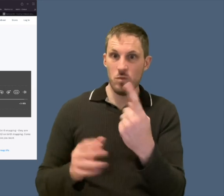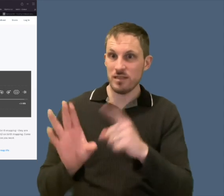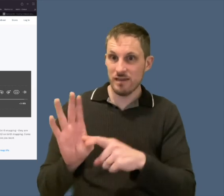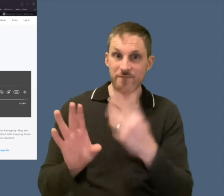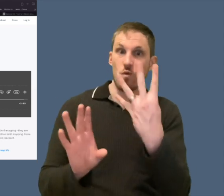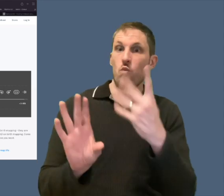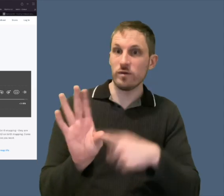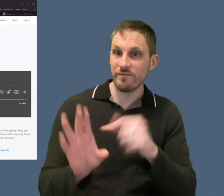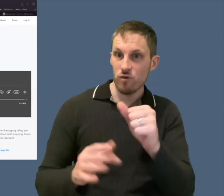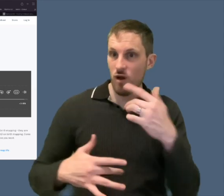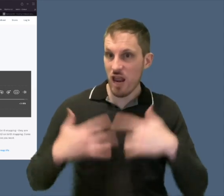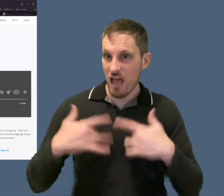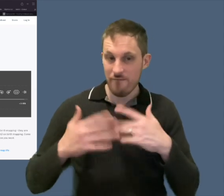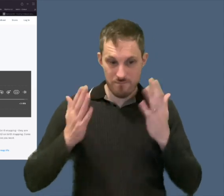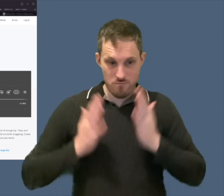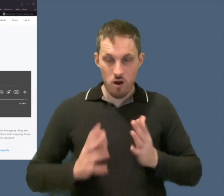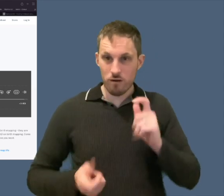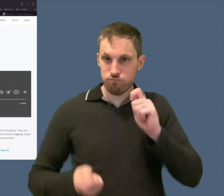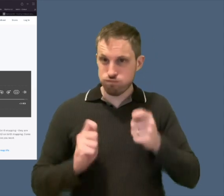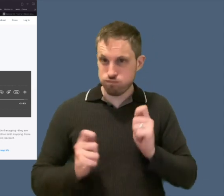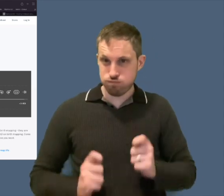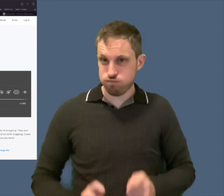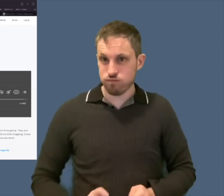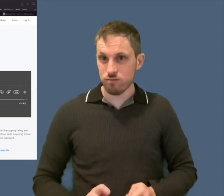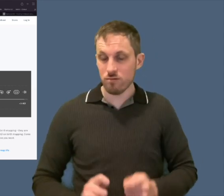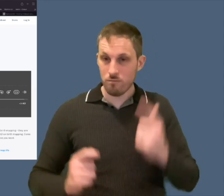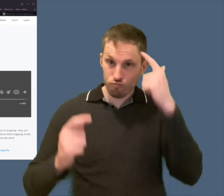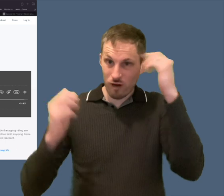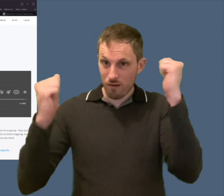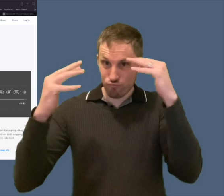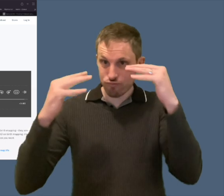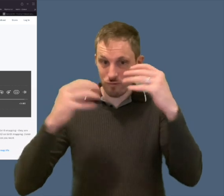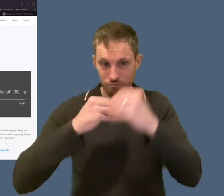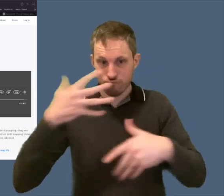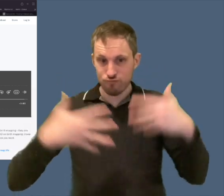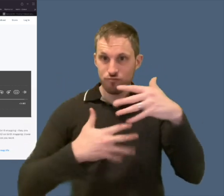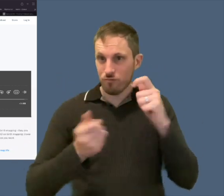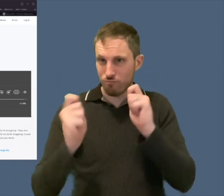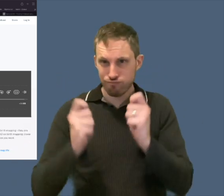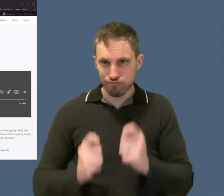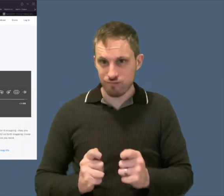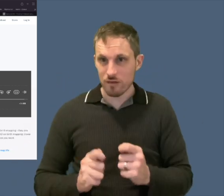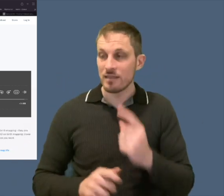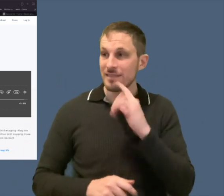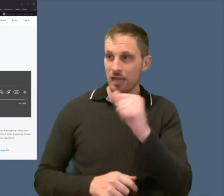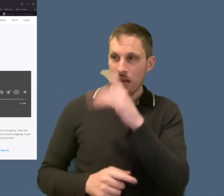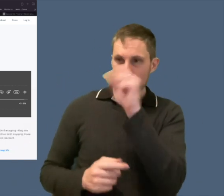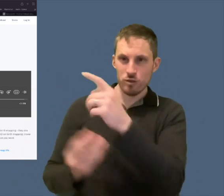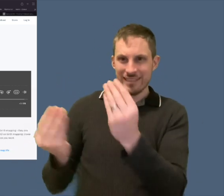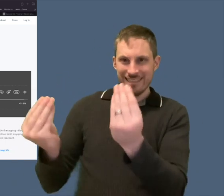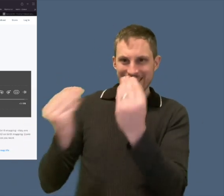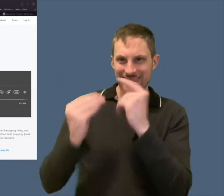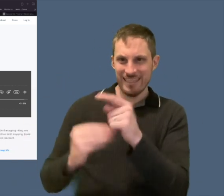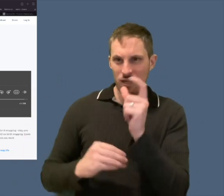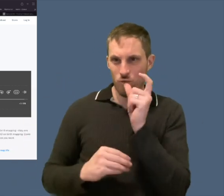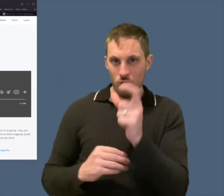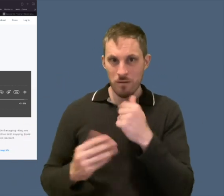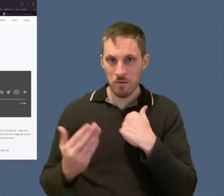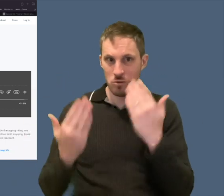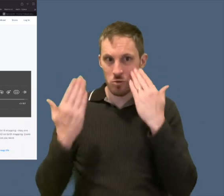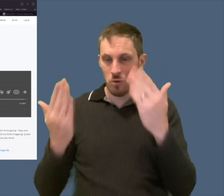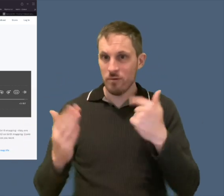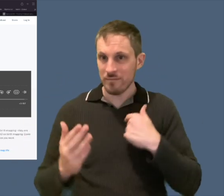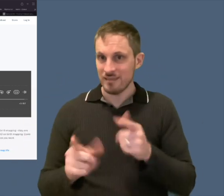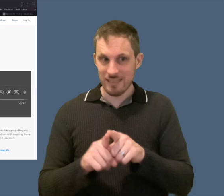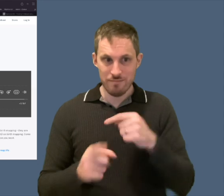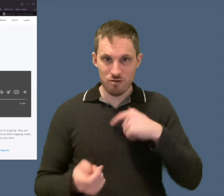you're being rewired. You taught me that word, and you taught me that word when I'd already been through it and had no idea that I was going